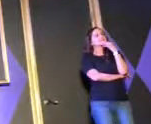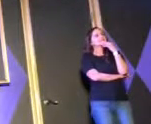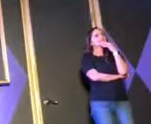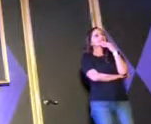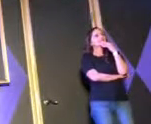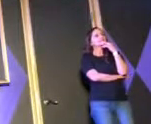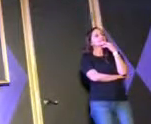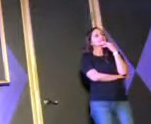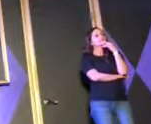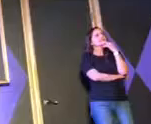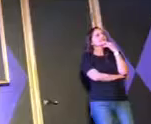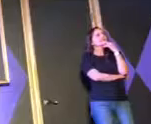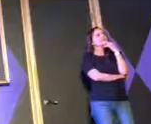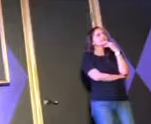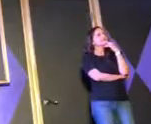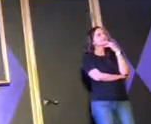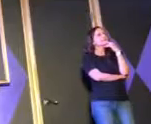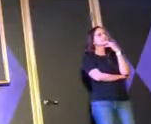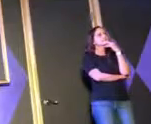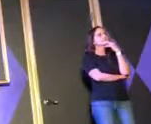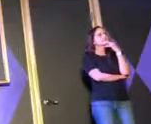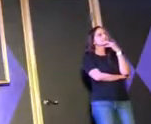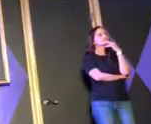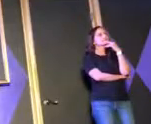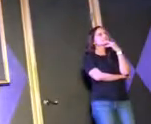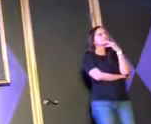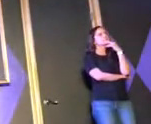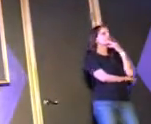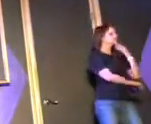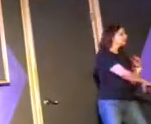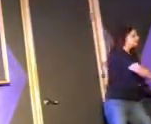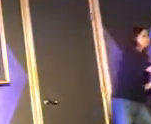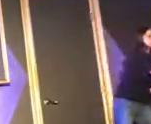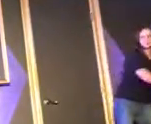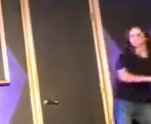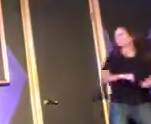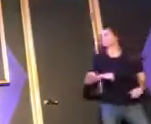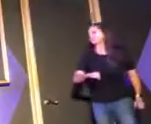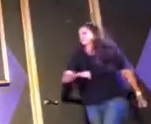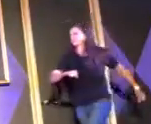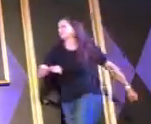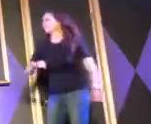Buddies. And this is Action, Emotion, Detail. Take it away.